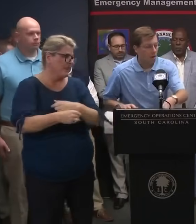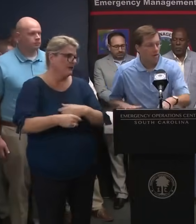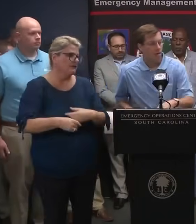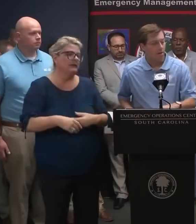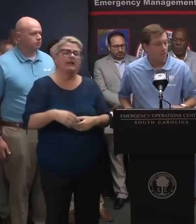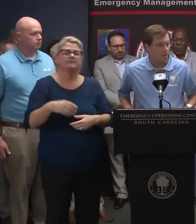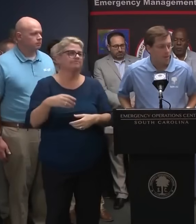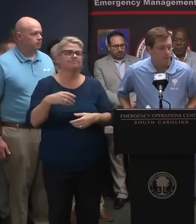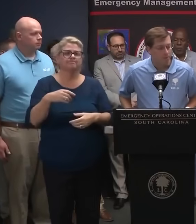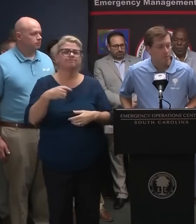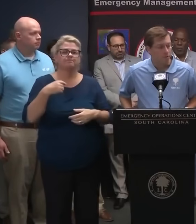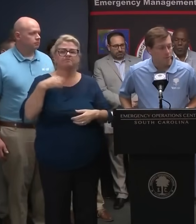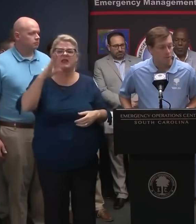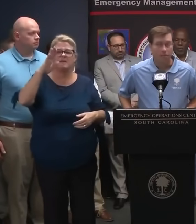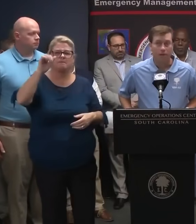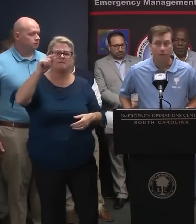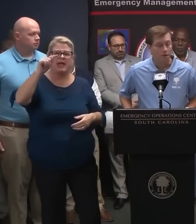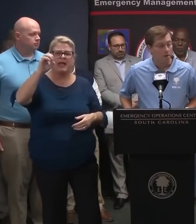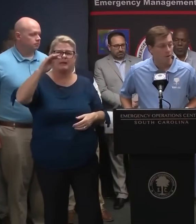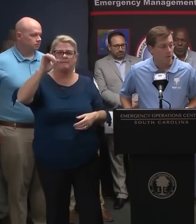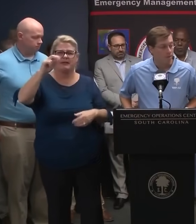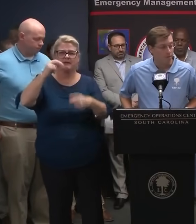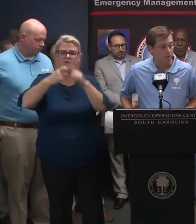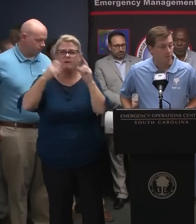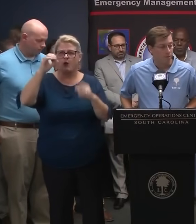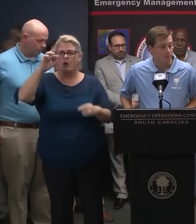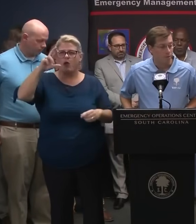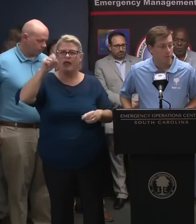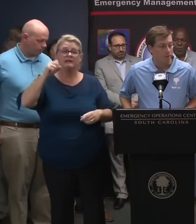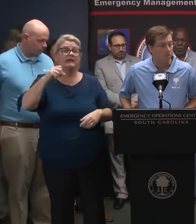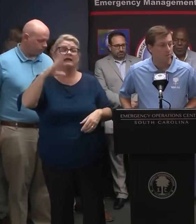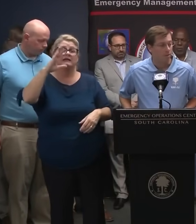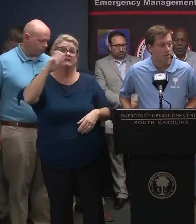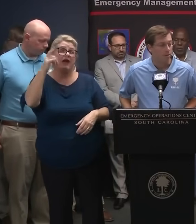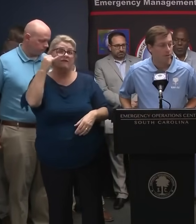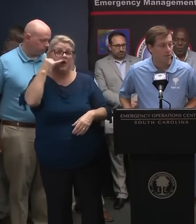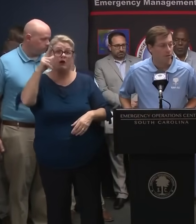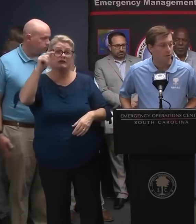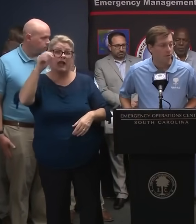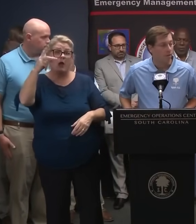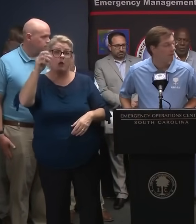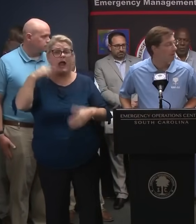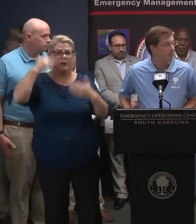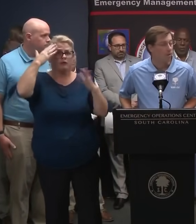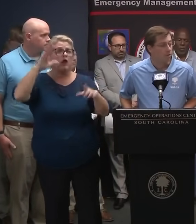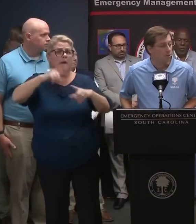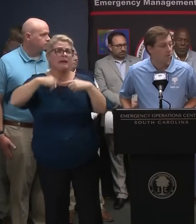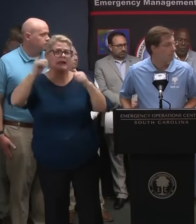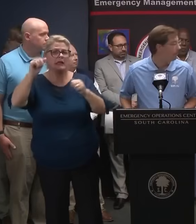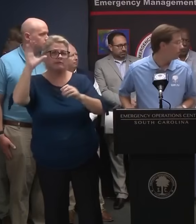No, Andrew Bateman, Office of Regulatory Staff. I do not know how many cell phone towers are down. That's something I can look into and